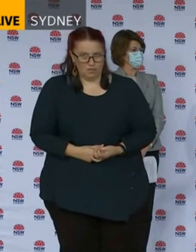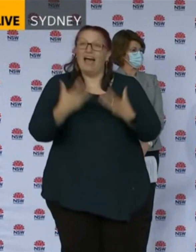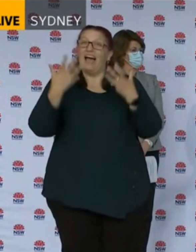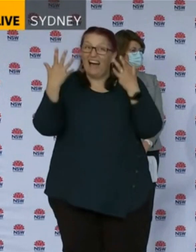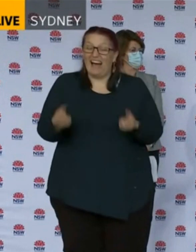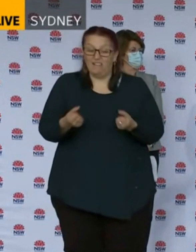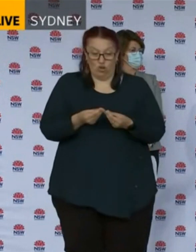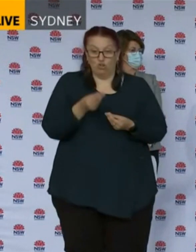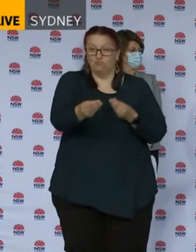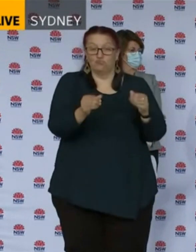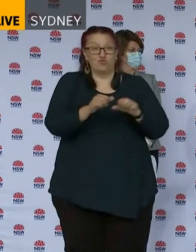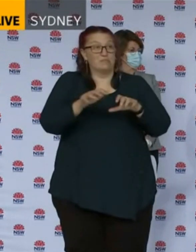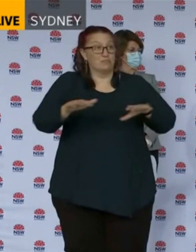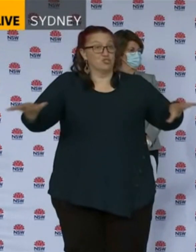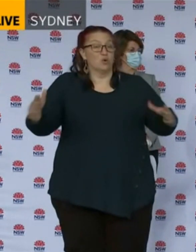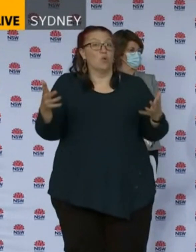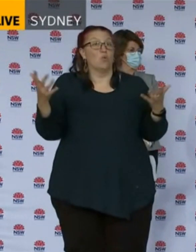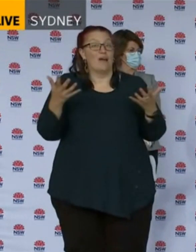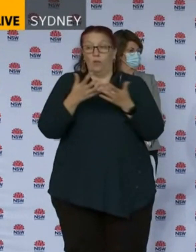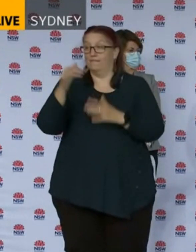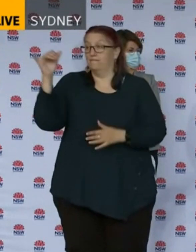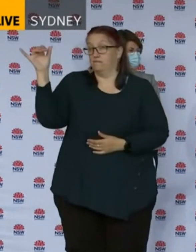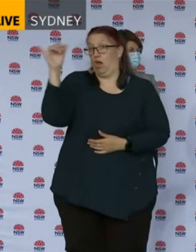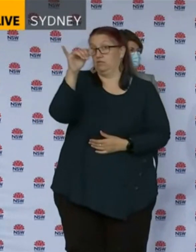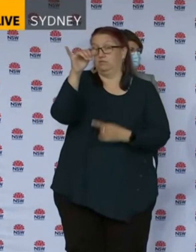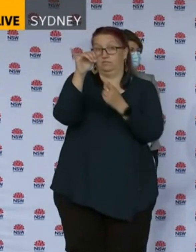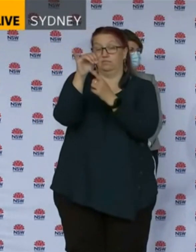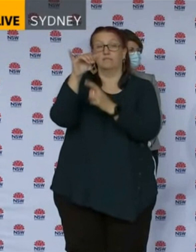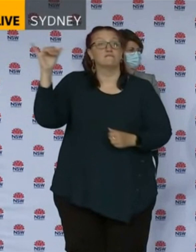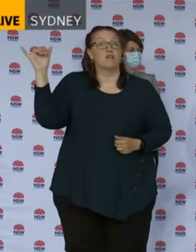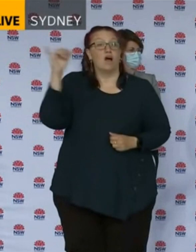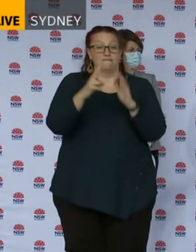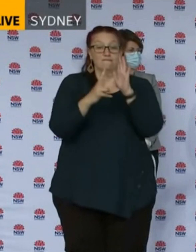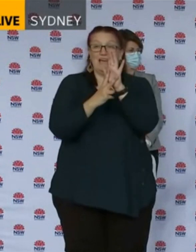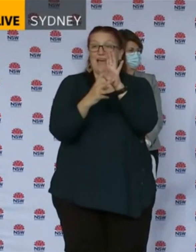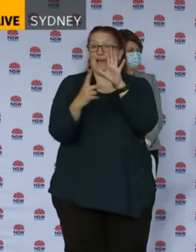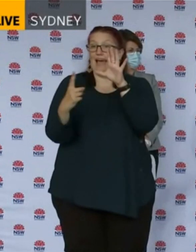been transmission on the flight that was the